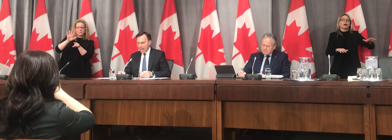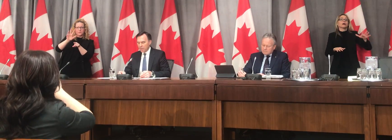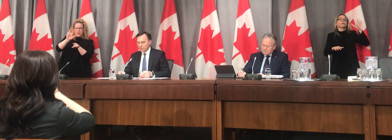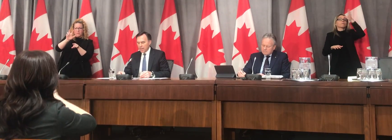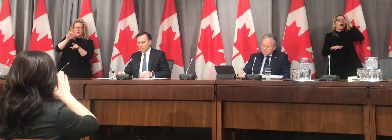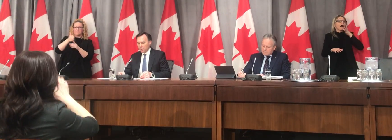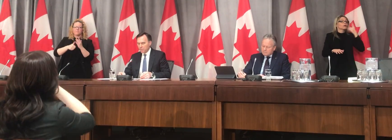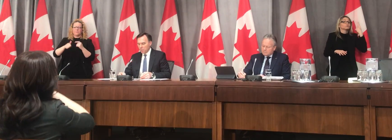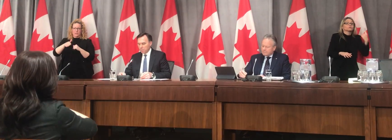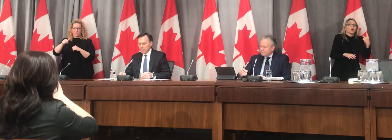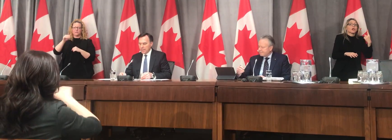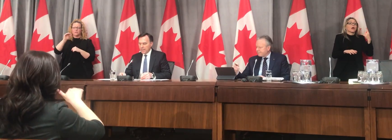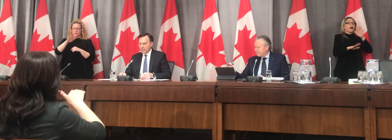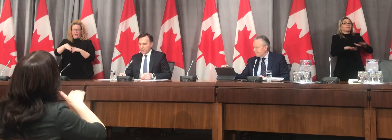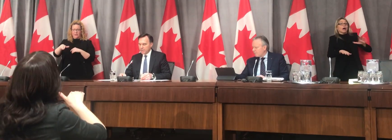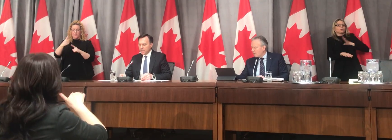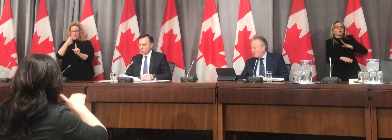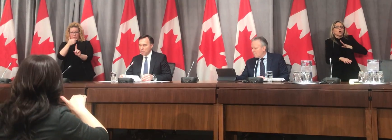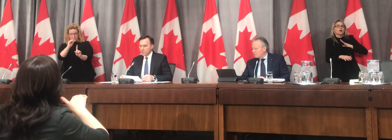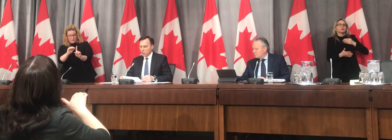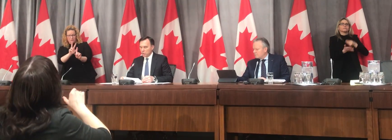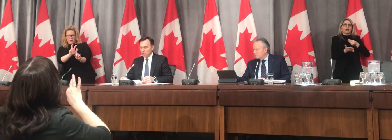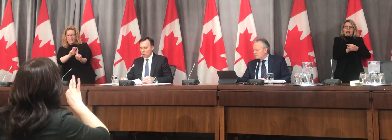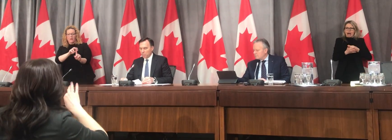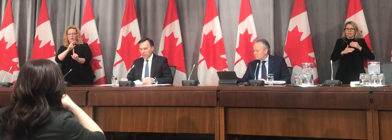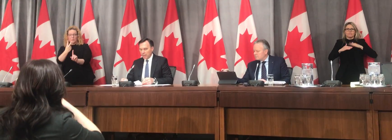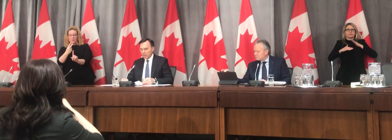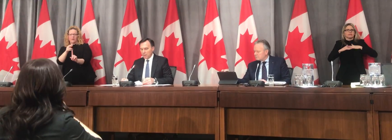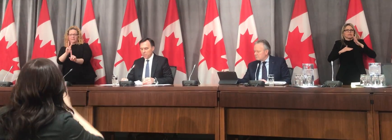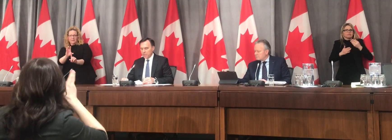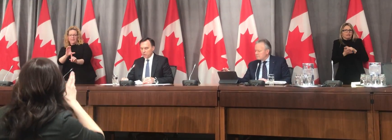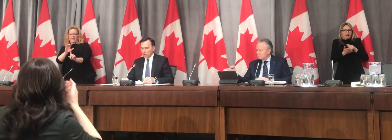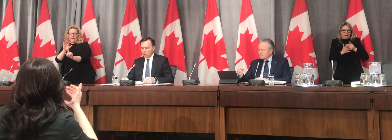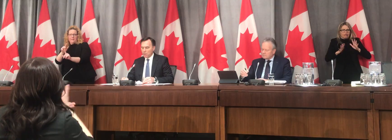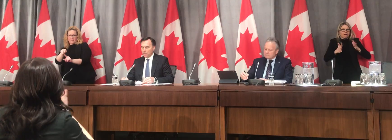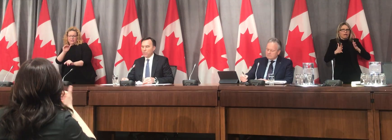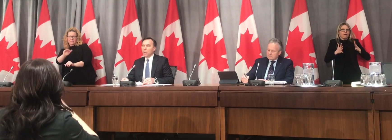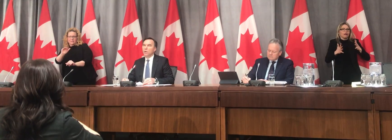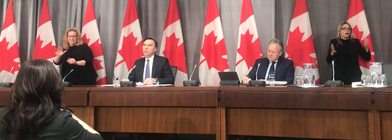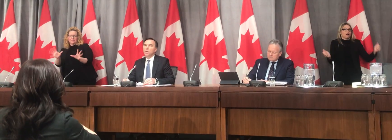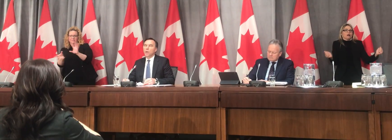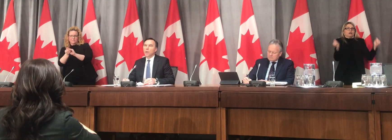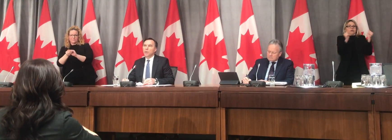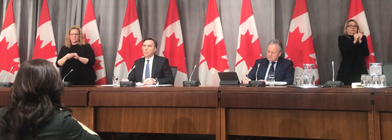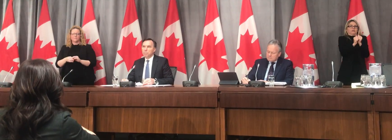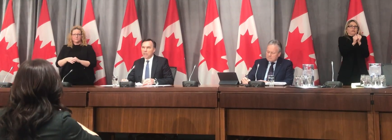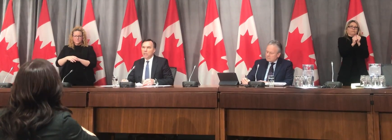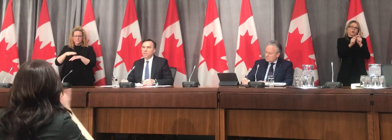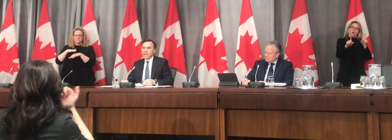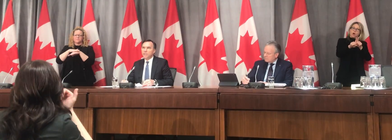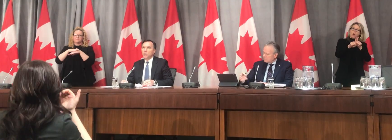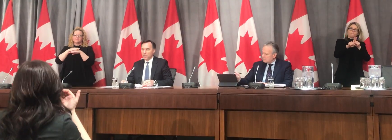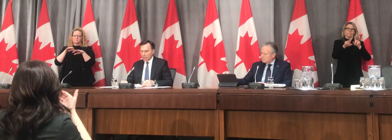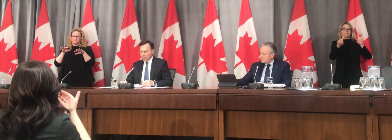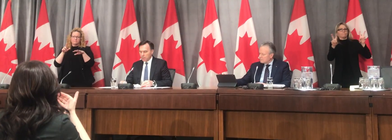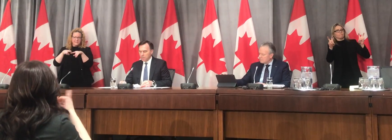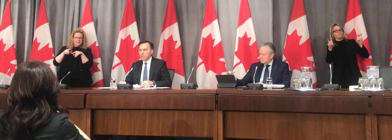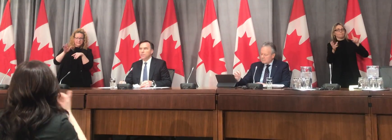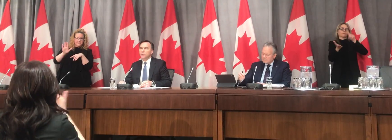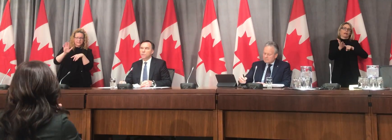qui gagnent le salaire minimum, ces deux mesures combinées représenteront environ